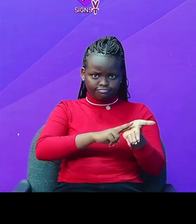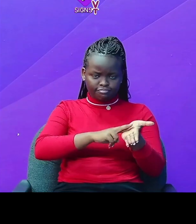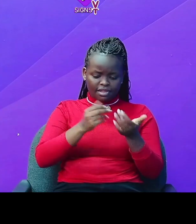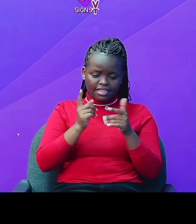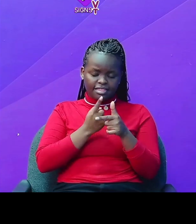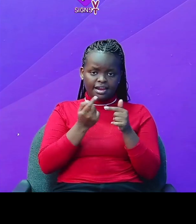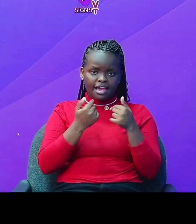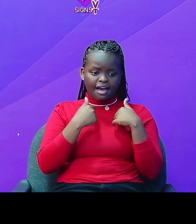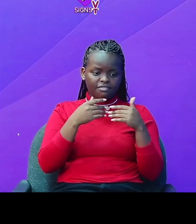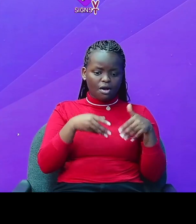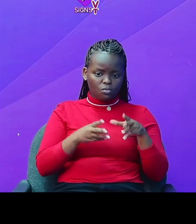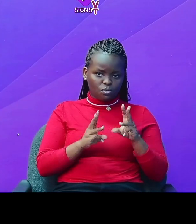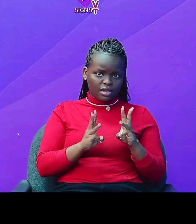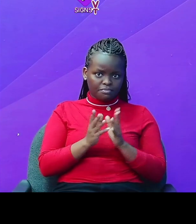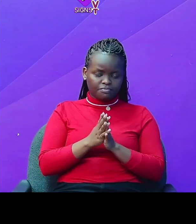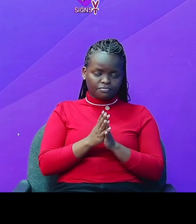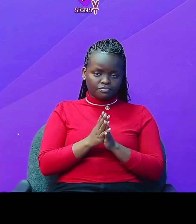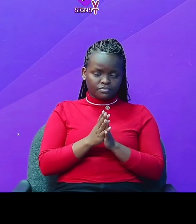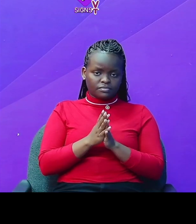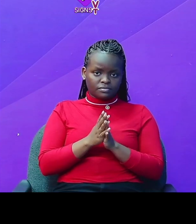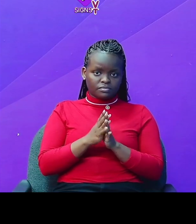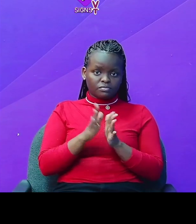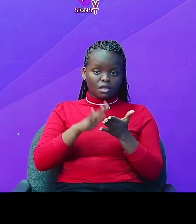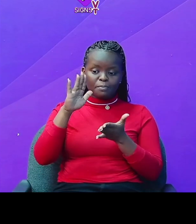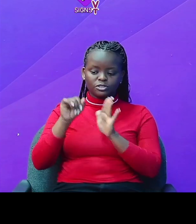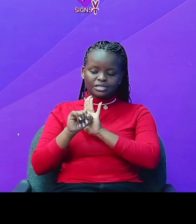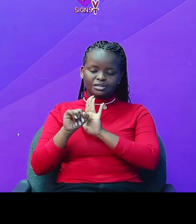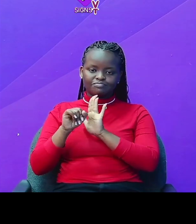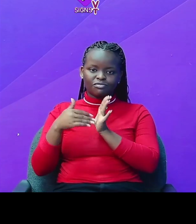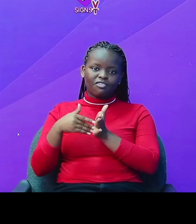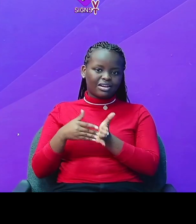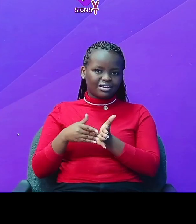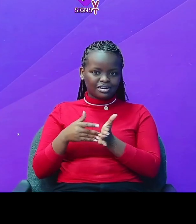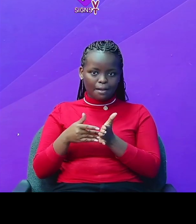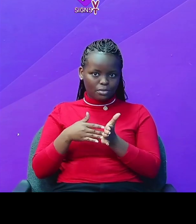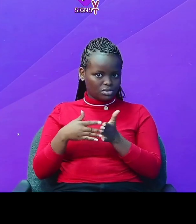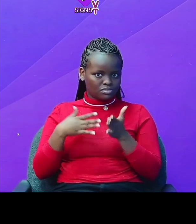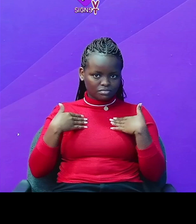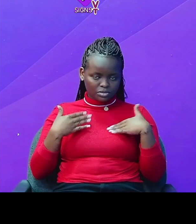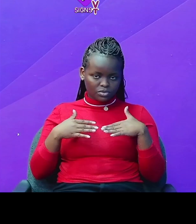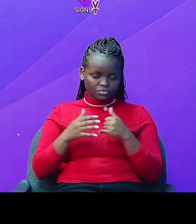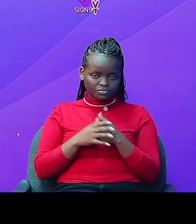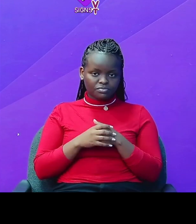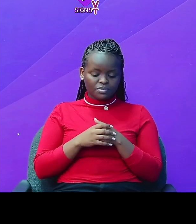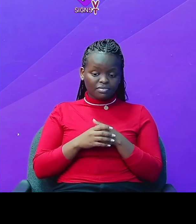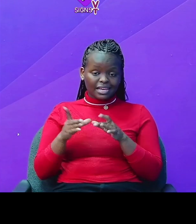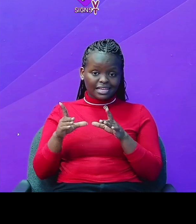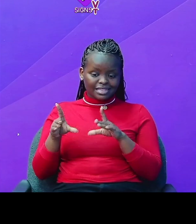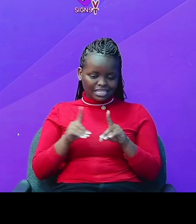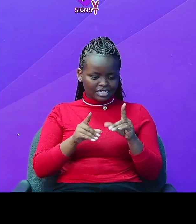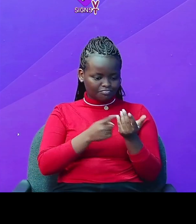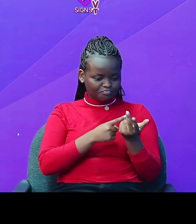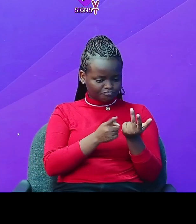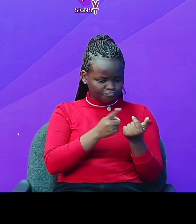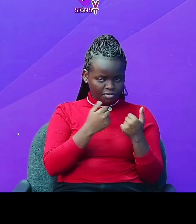it's actually concentrate on the most vulnerable people, so the most poor people. So they did a census and they have the data.